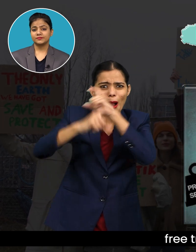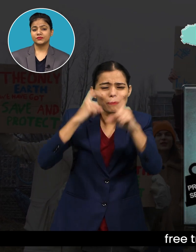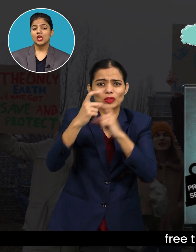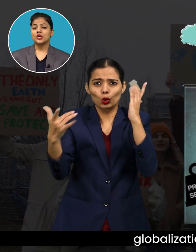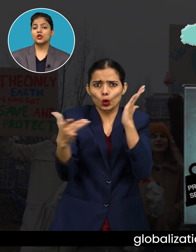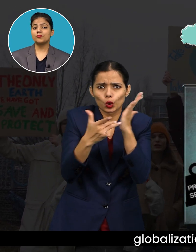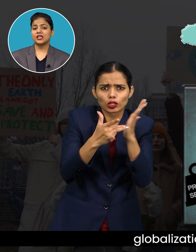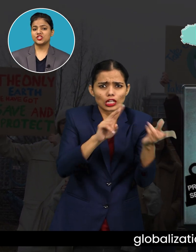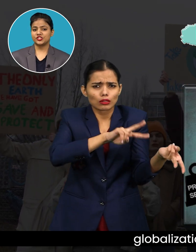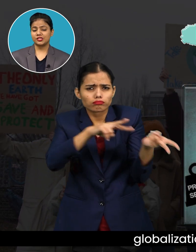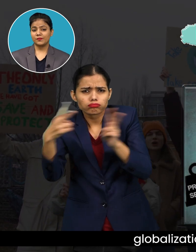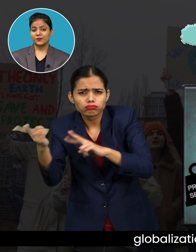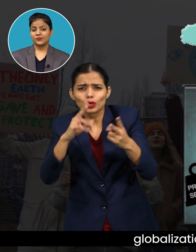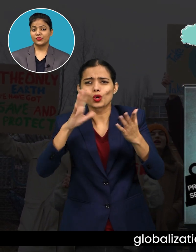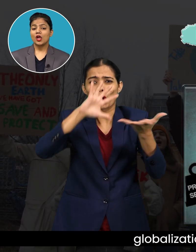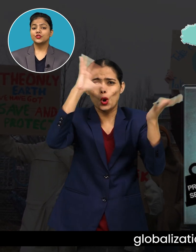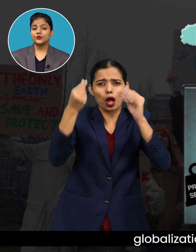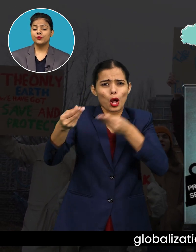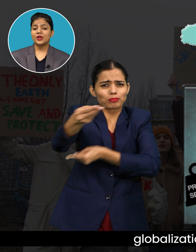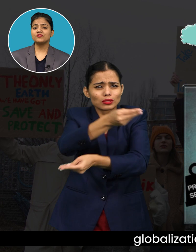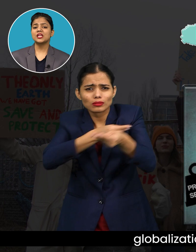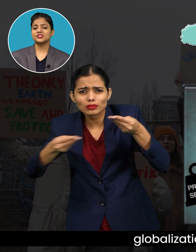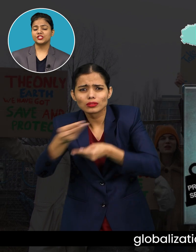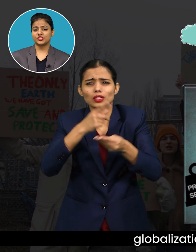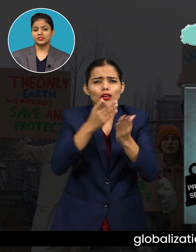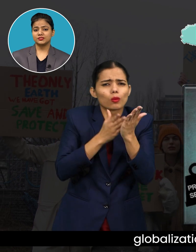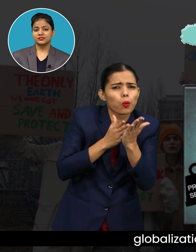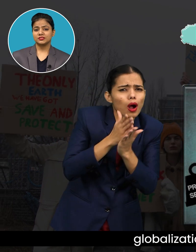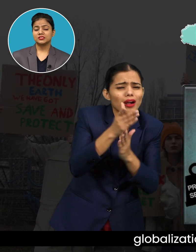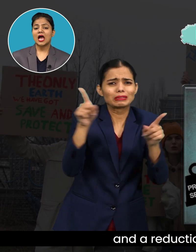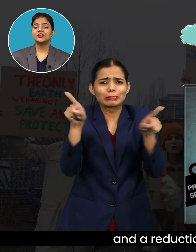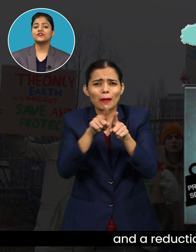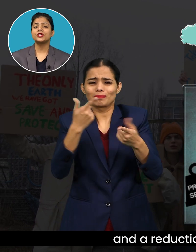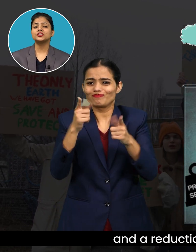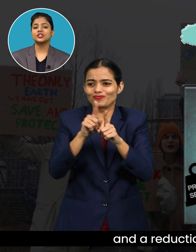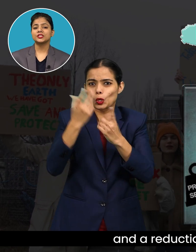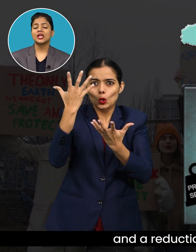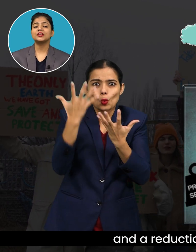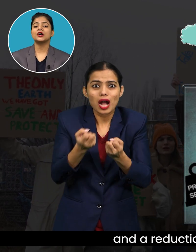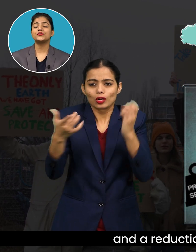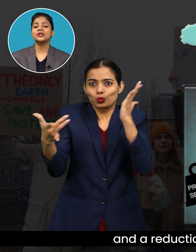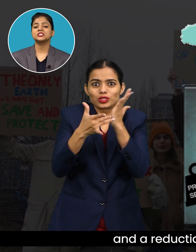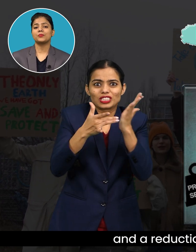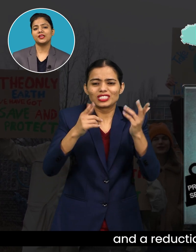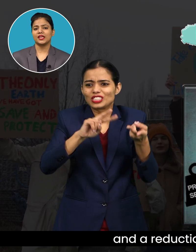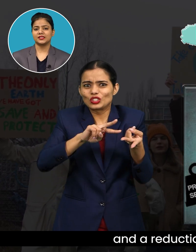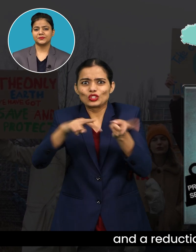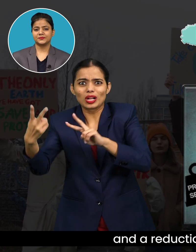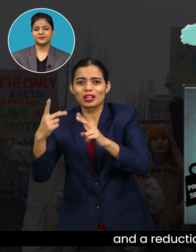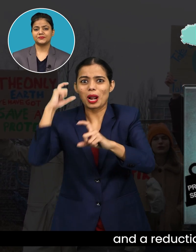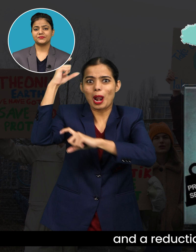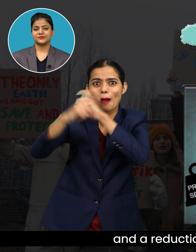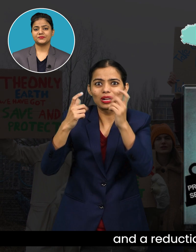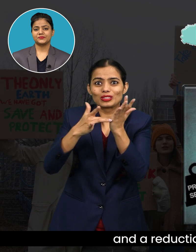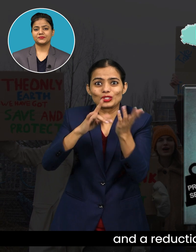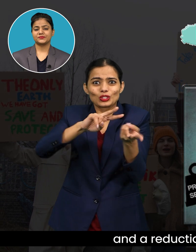deregulation, globalization through privatization, and a reduction in government spending.